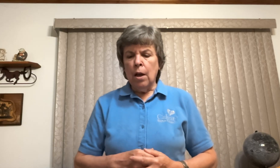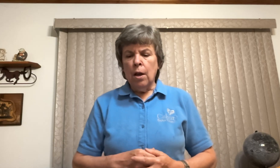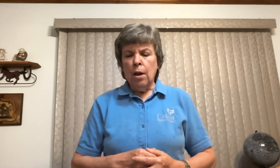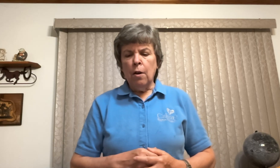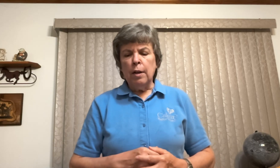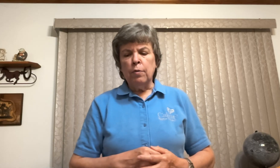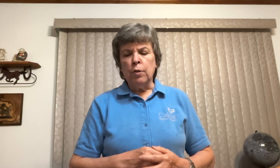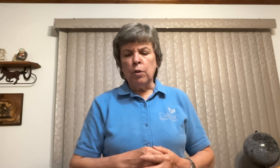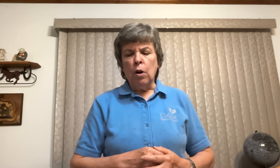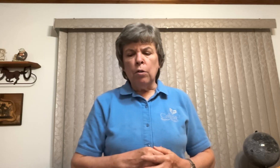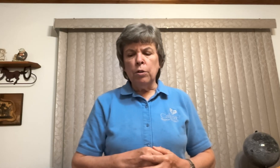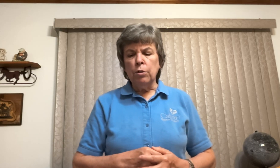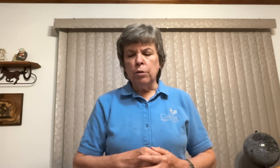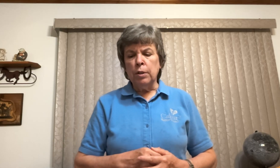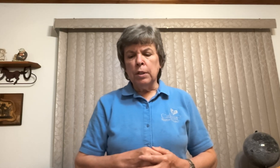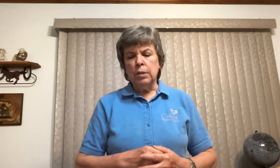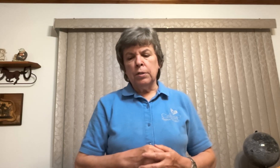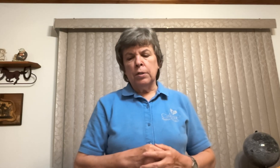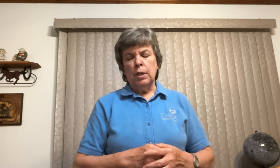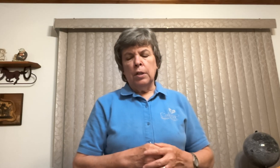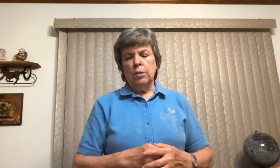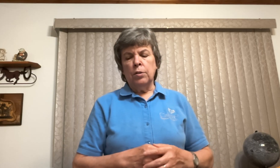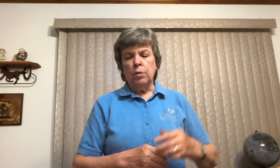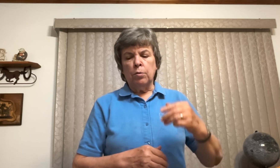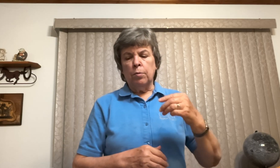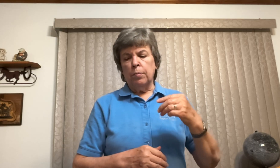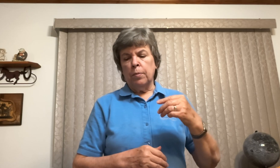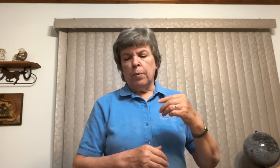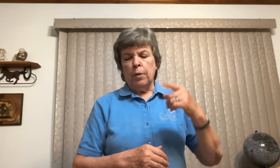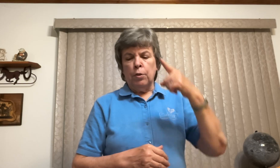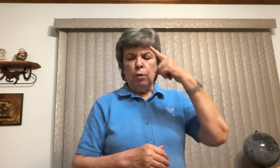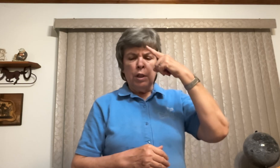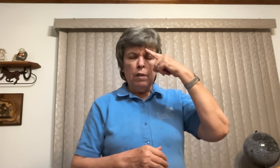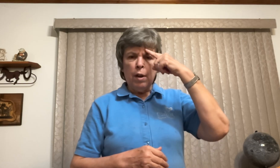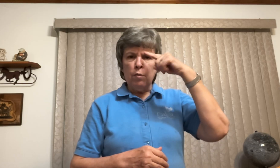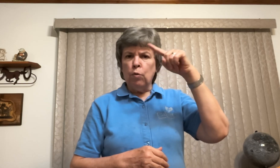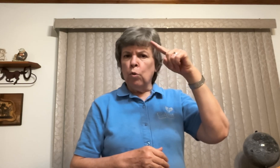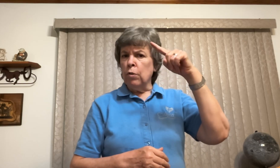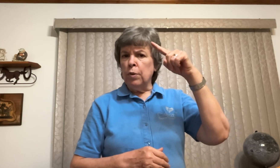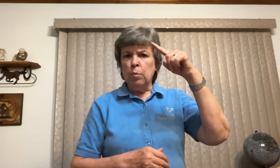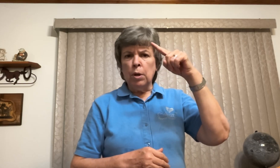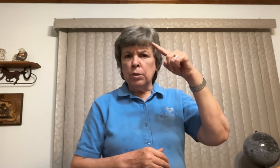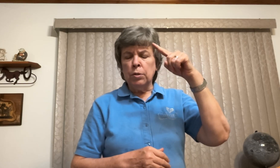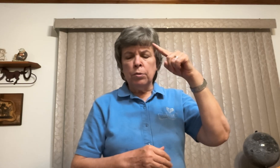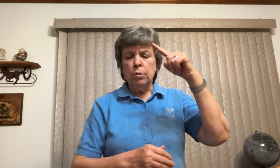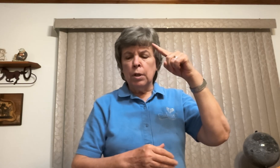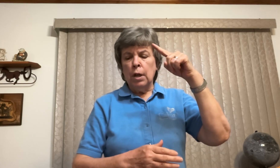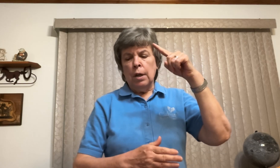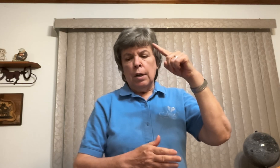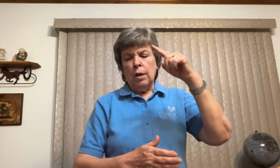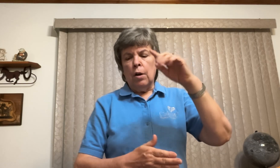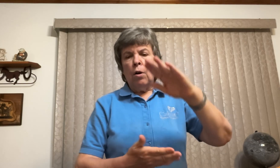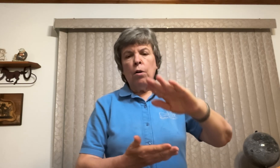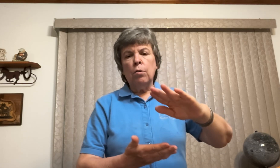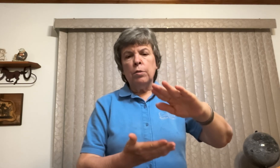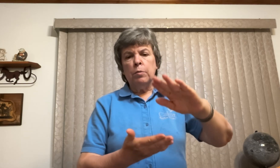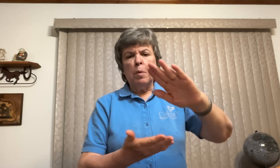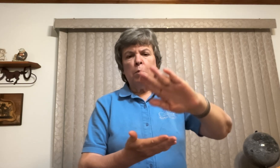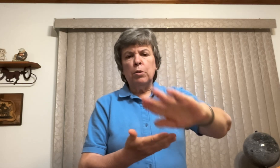All right, for all your goodness, so you can leave out for if you want to. All, remember you